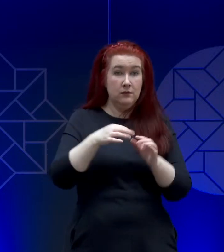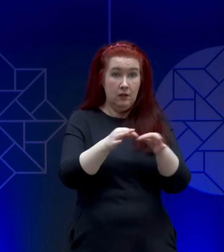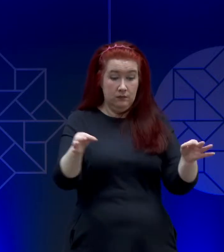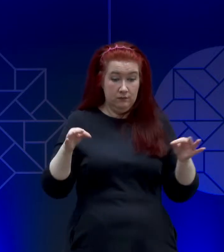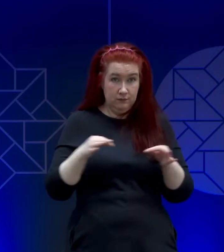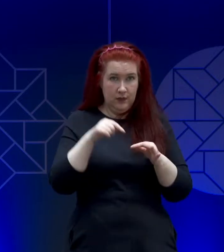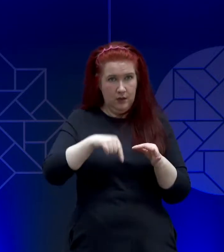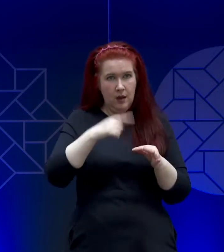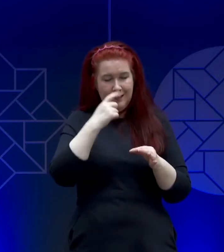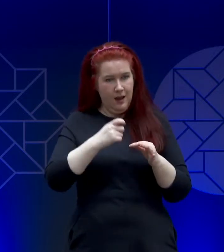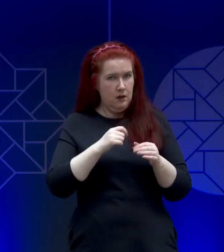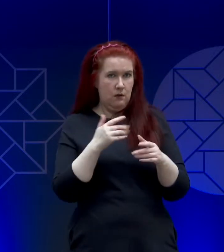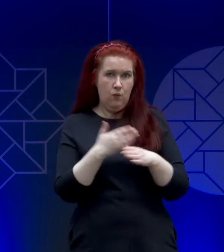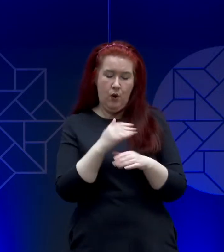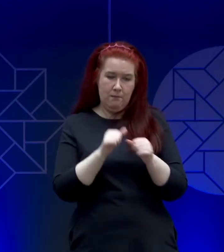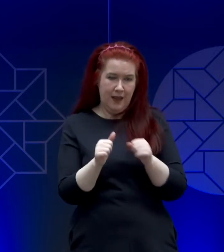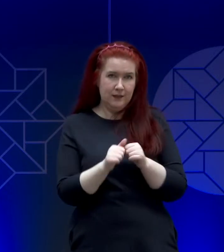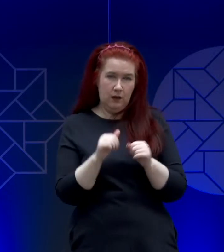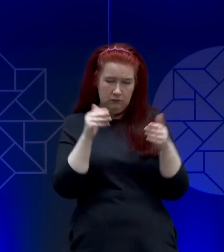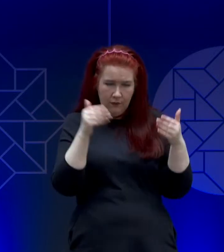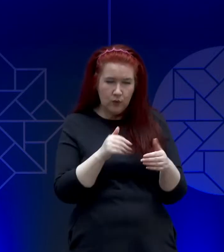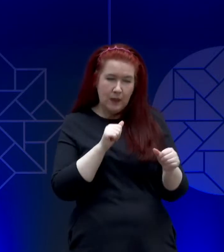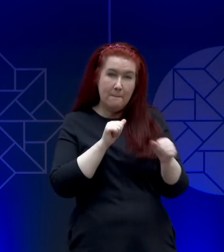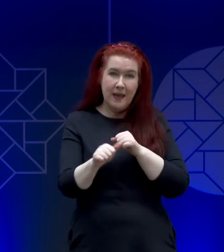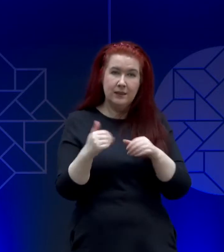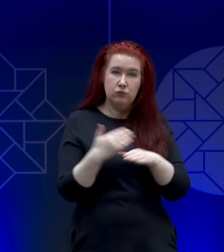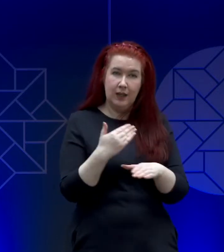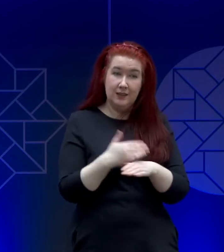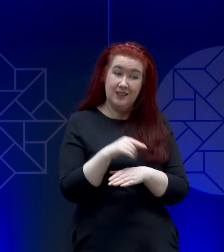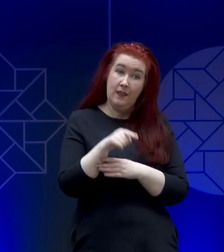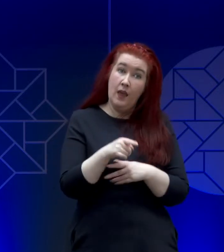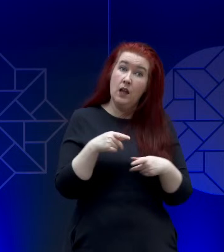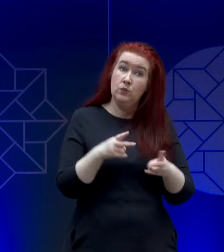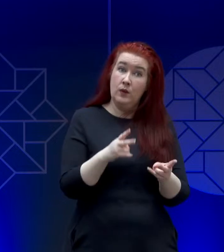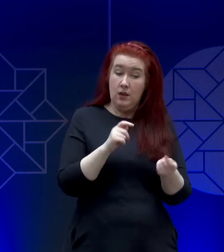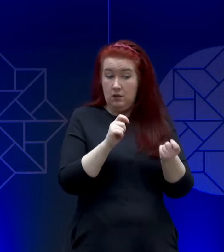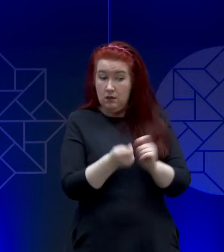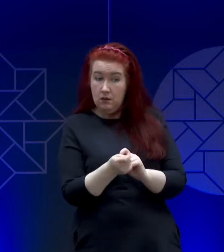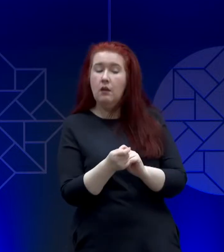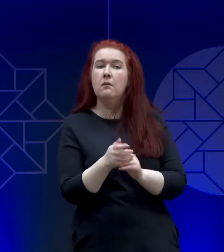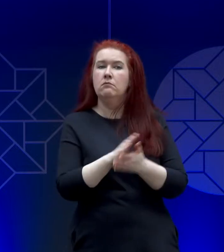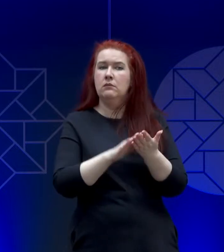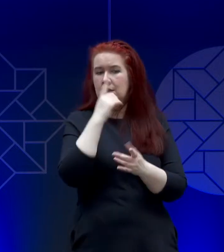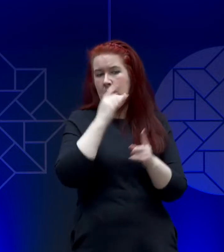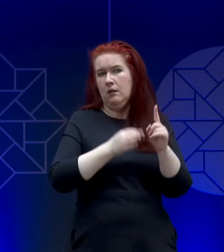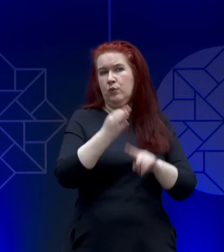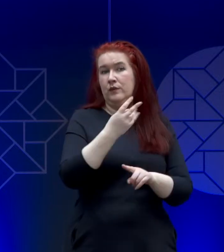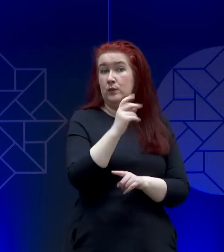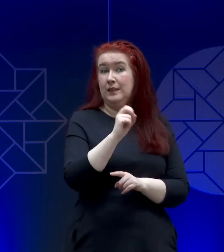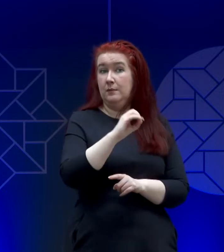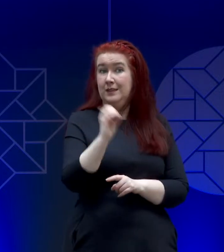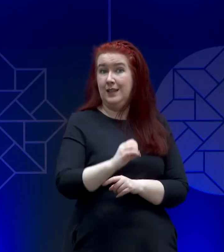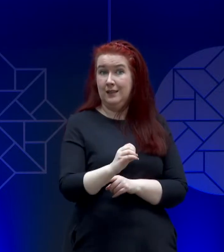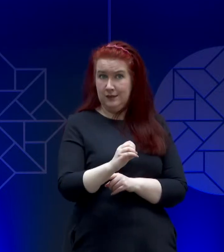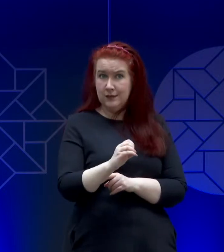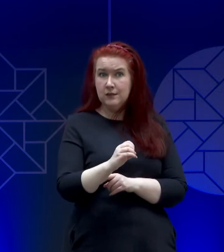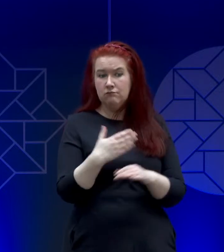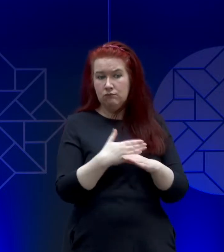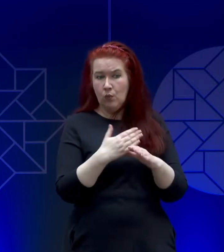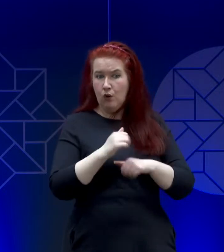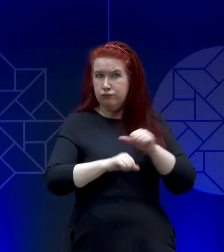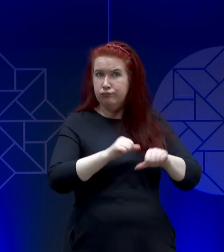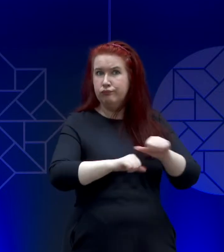capacity with best practice approaches shown to increase productivity by 20% rolled